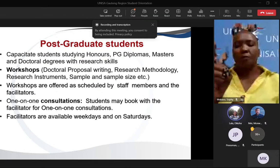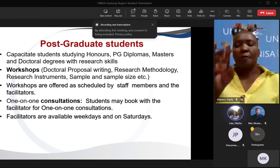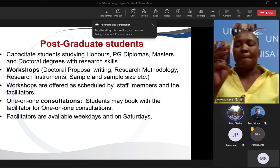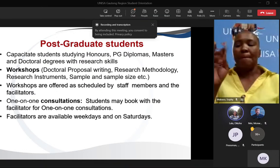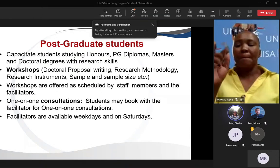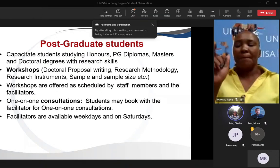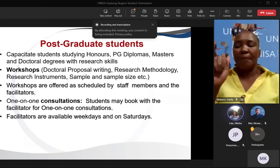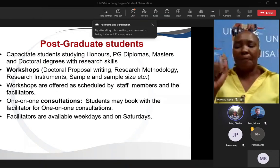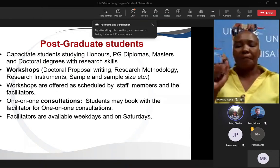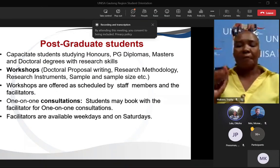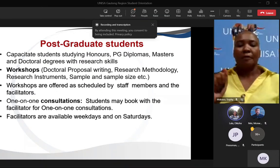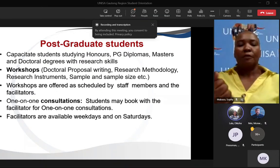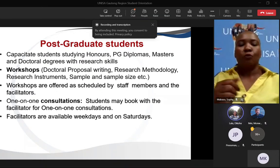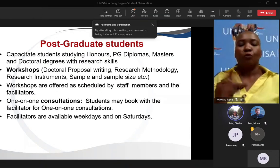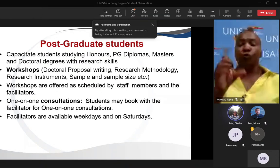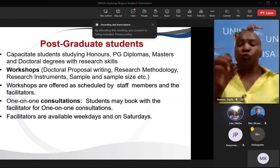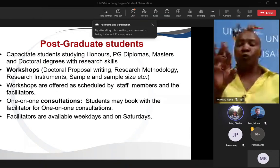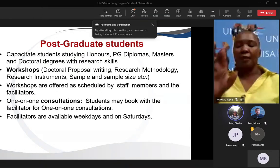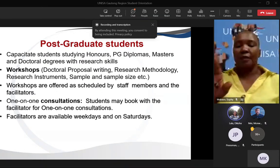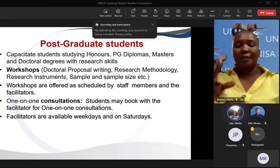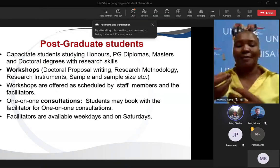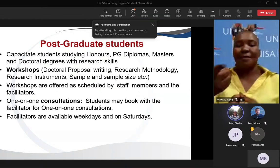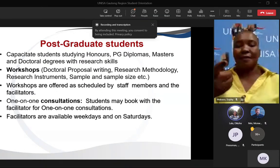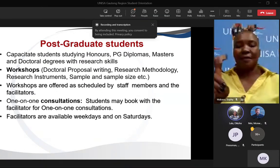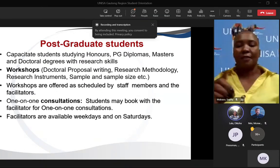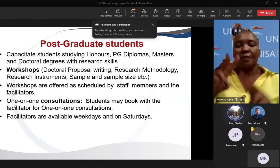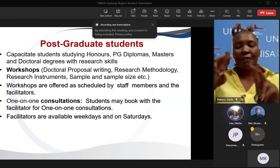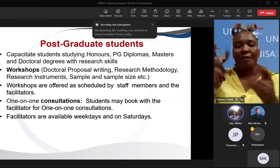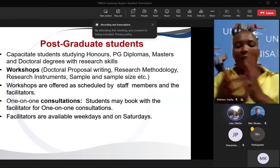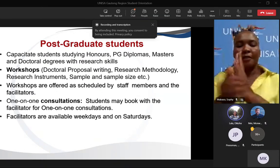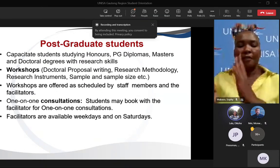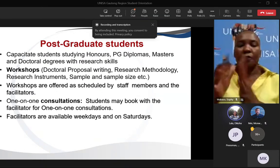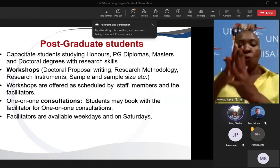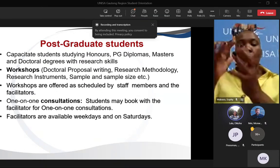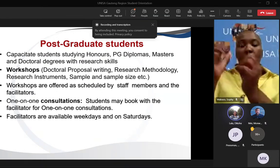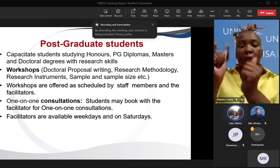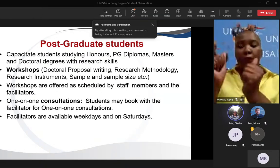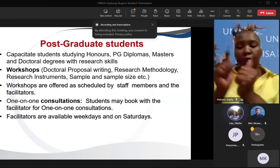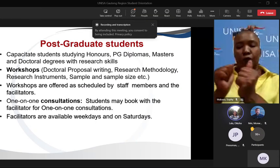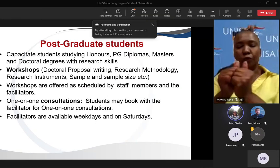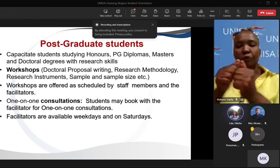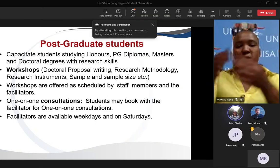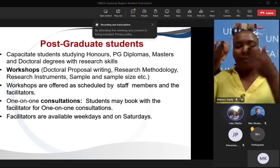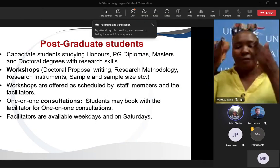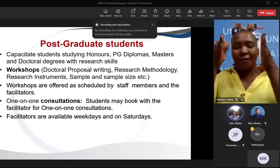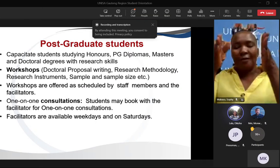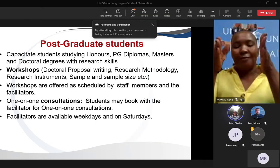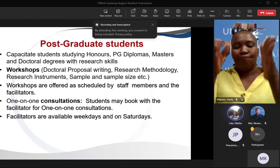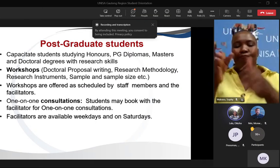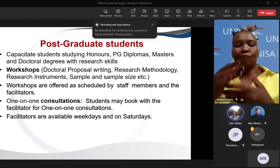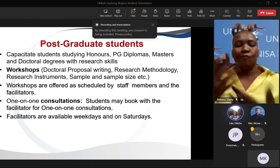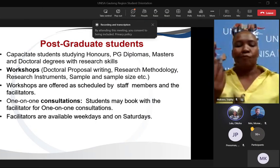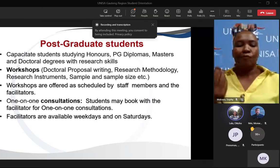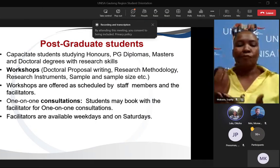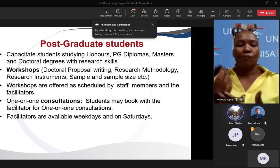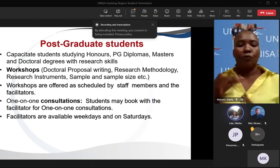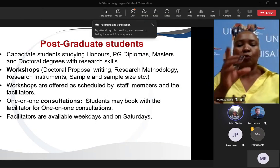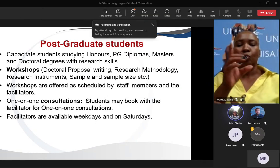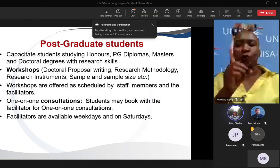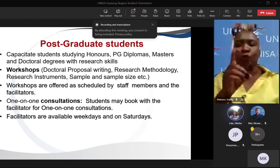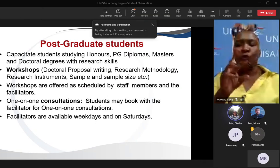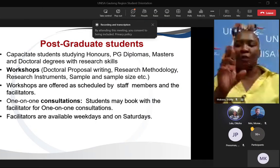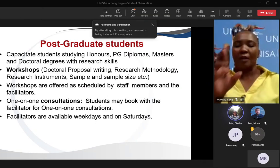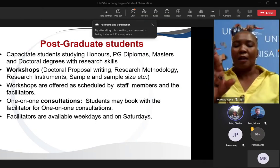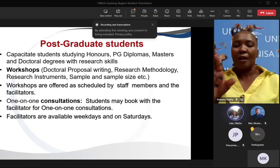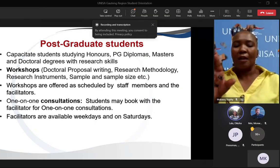there are also workshops offered for them and the workshops focus on things like doctoral proposal writing research